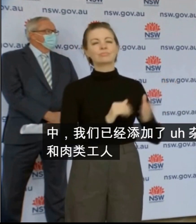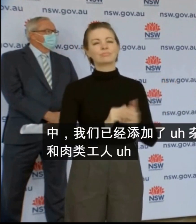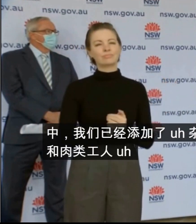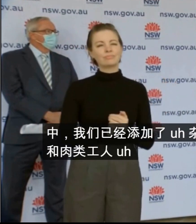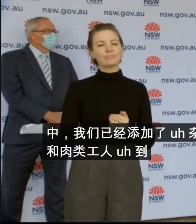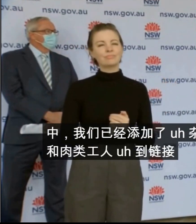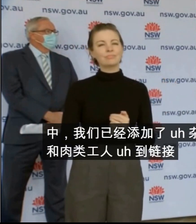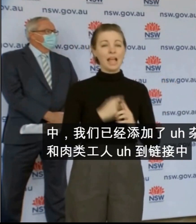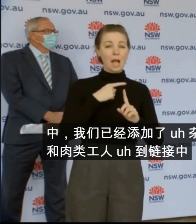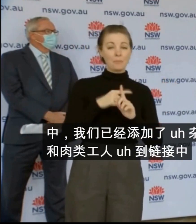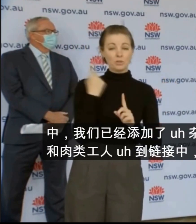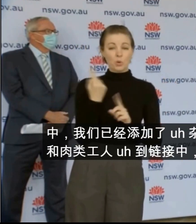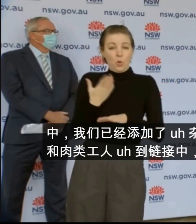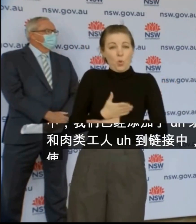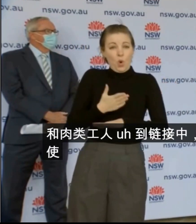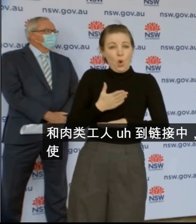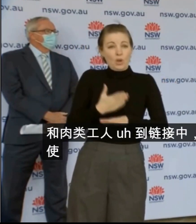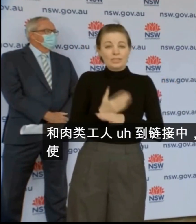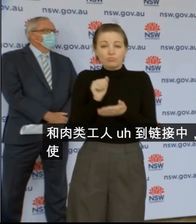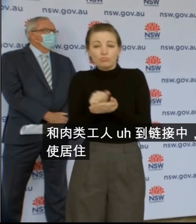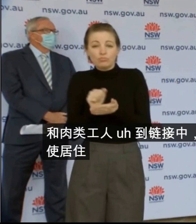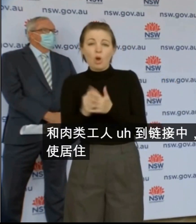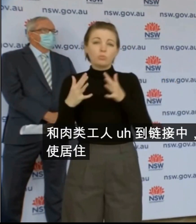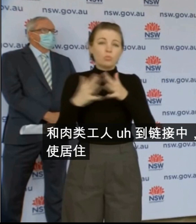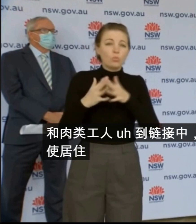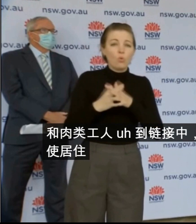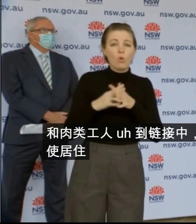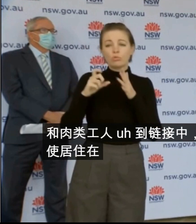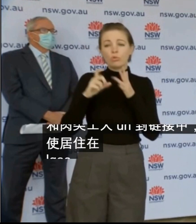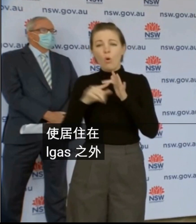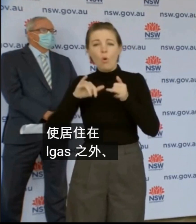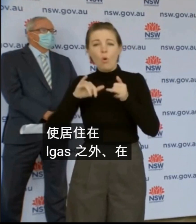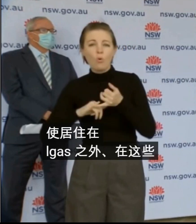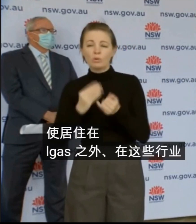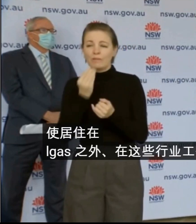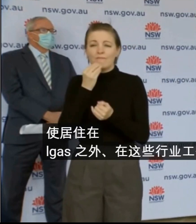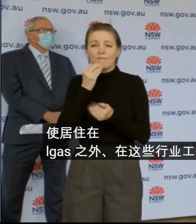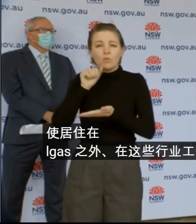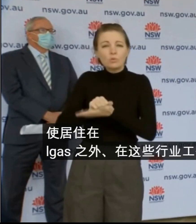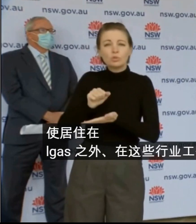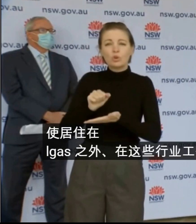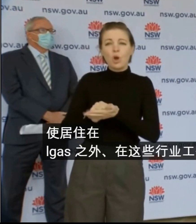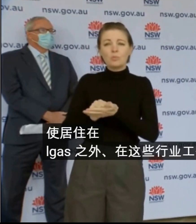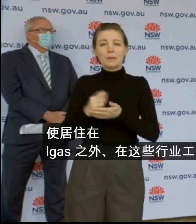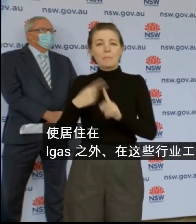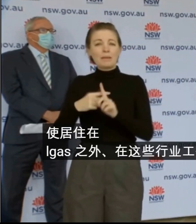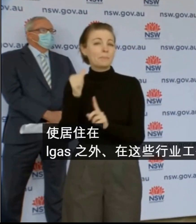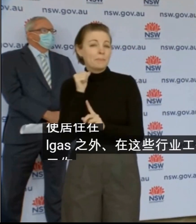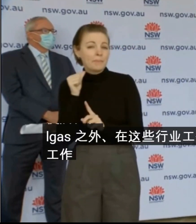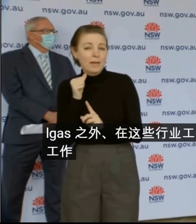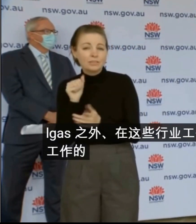meat workers to the link to enable people who live outside of the LGAs that work in those